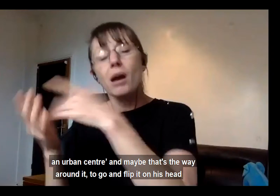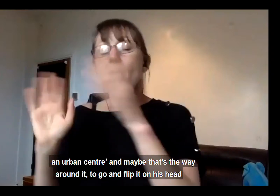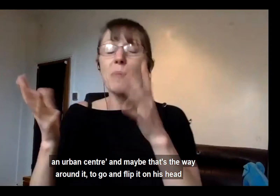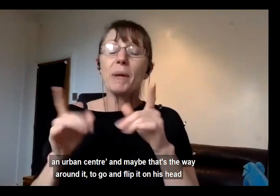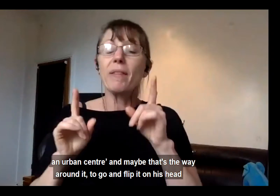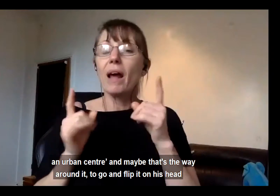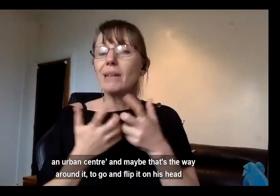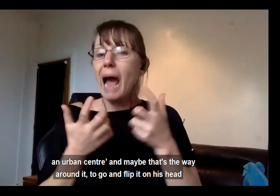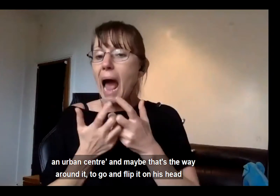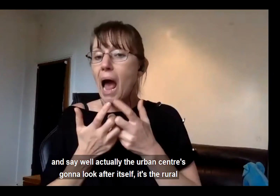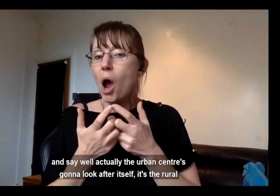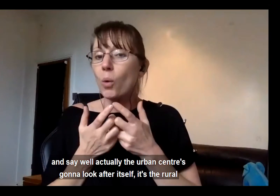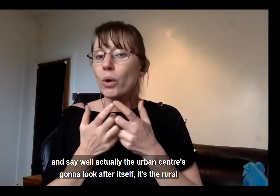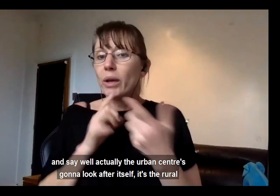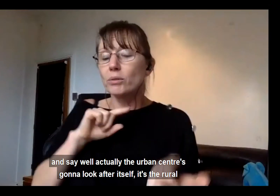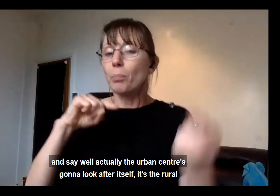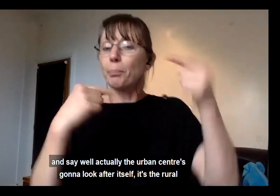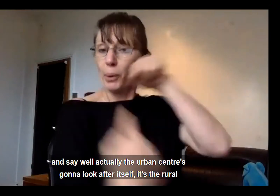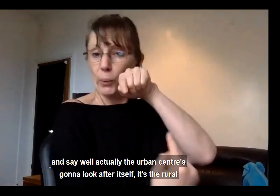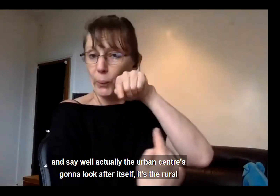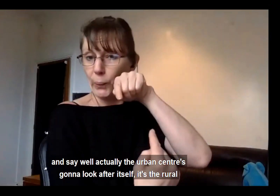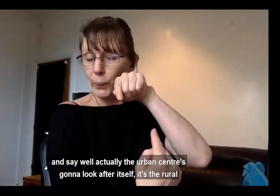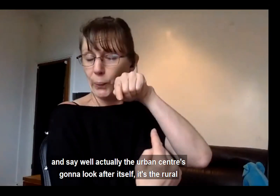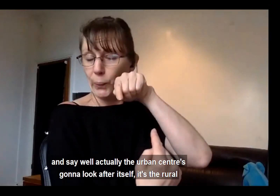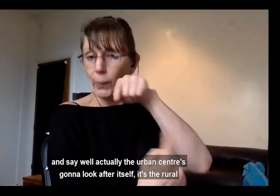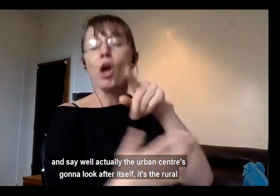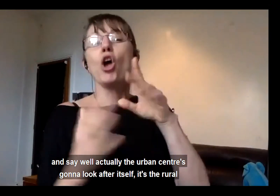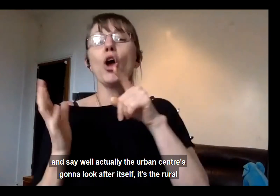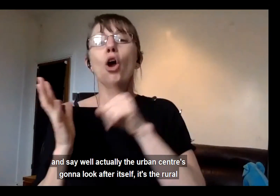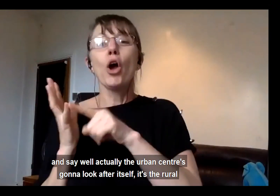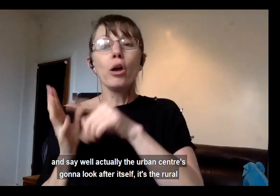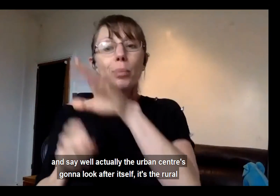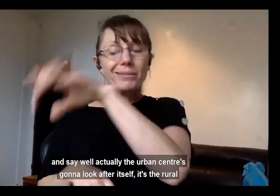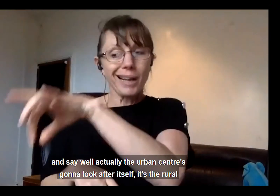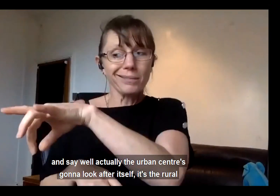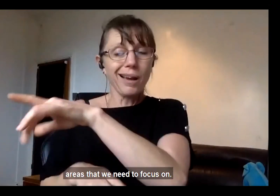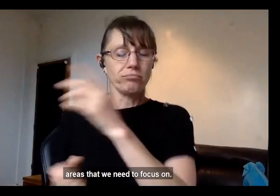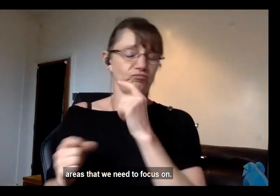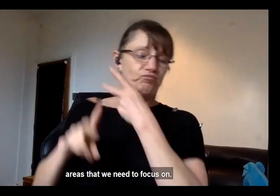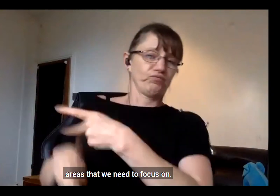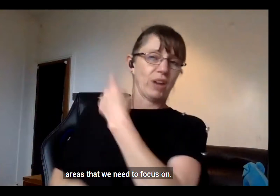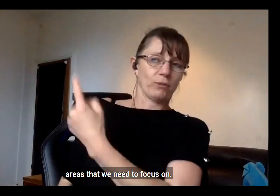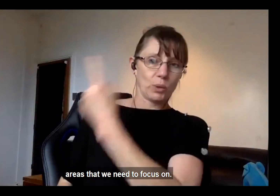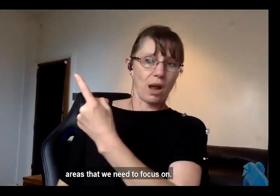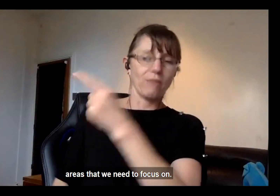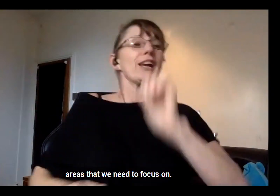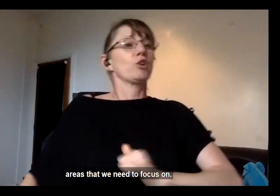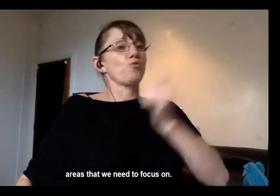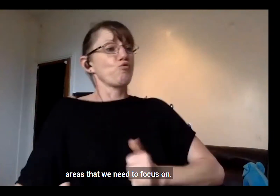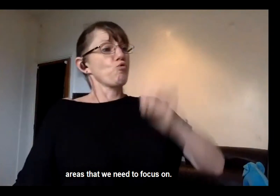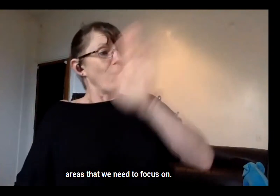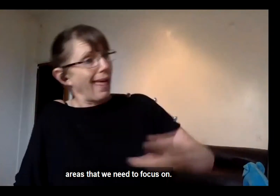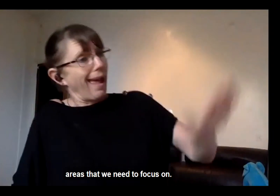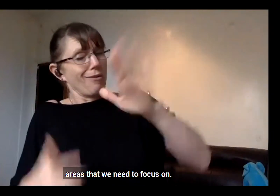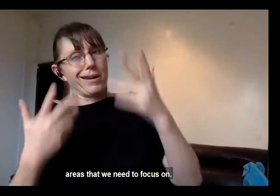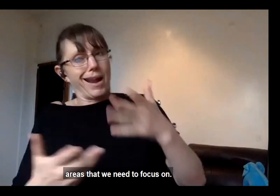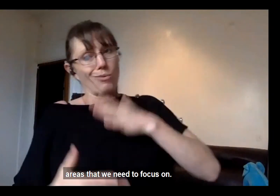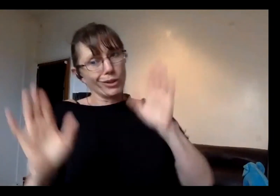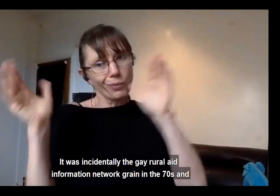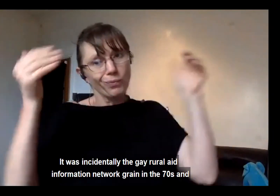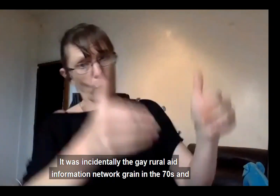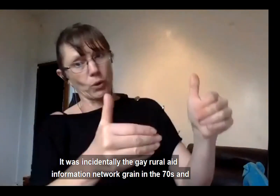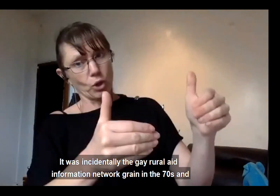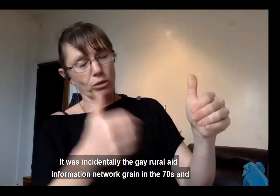is to go and flip it on its head and say, well, actually, the urban centre is going to look after itself. It's the rural areas that we need to focus on.